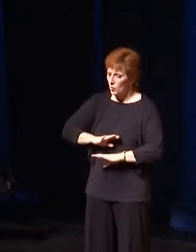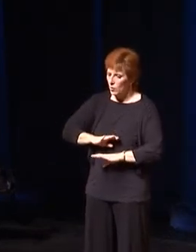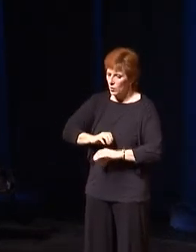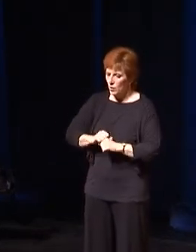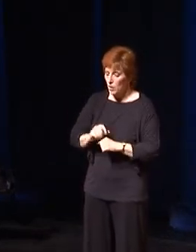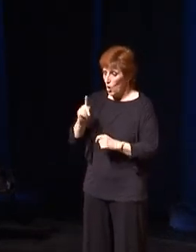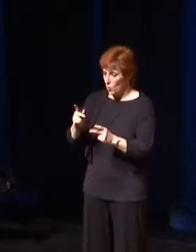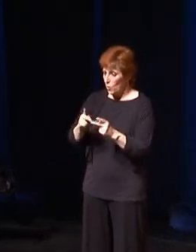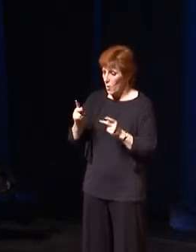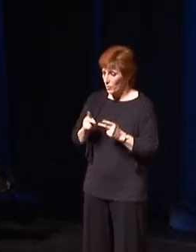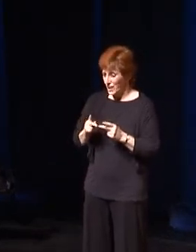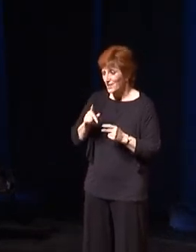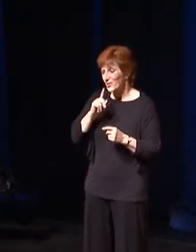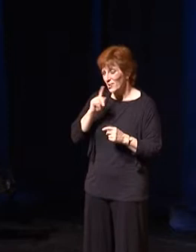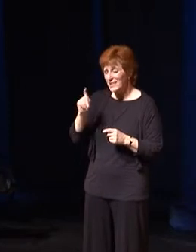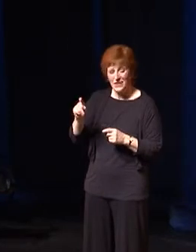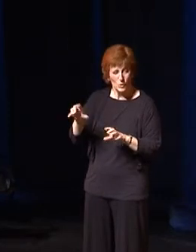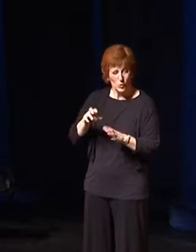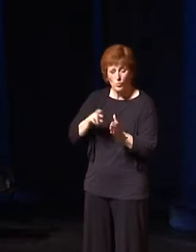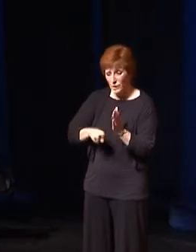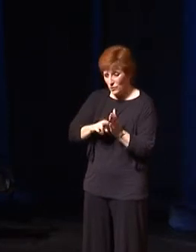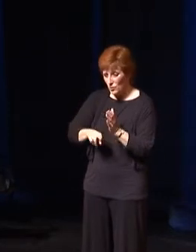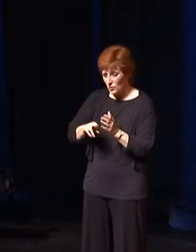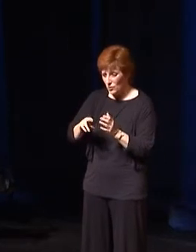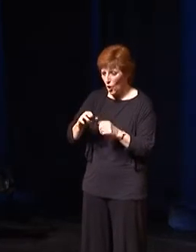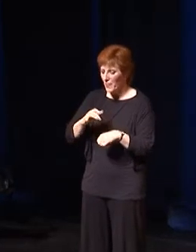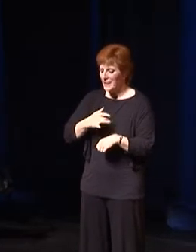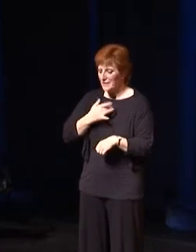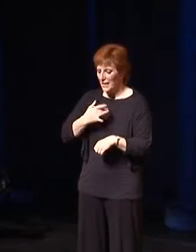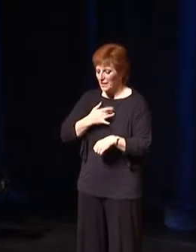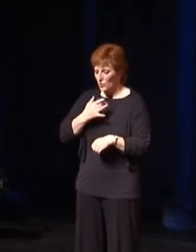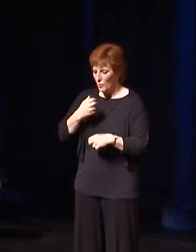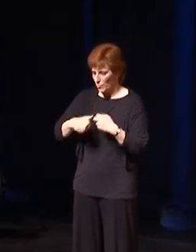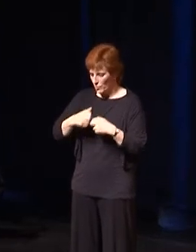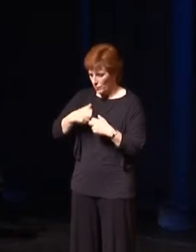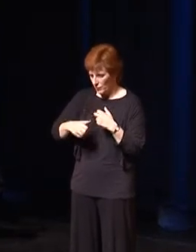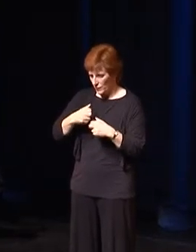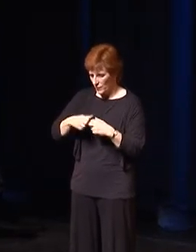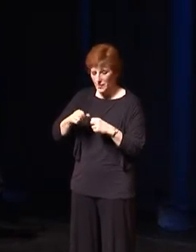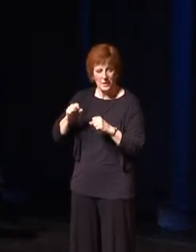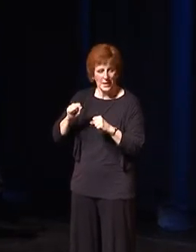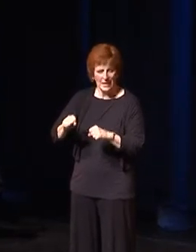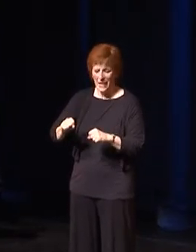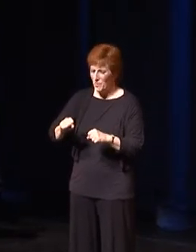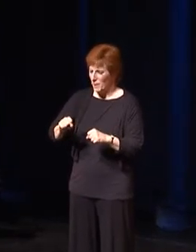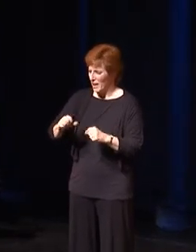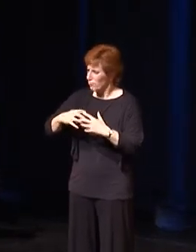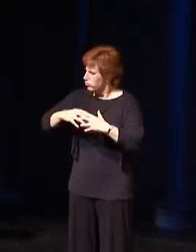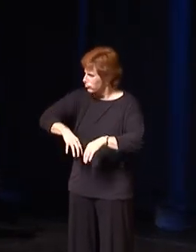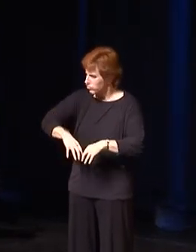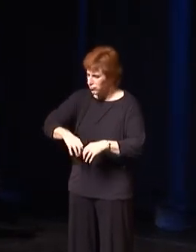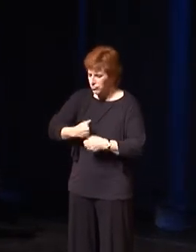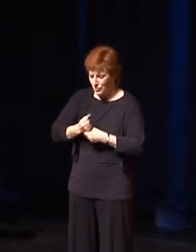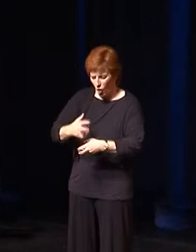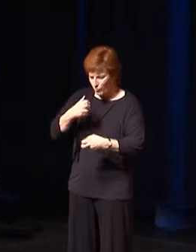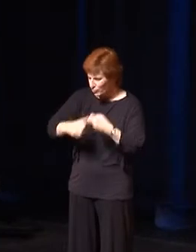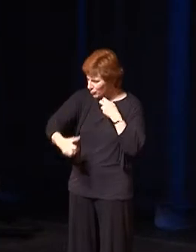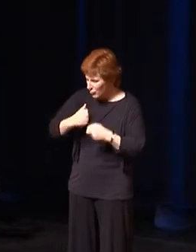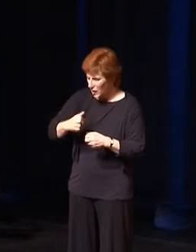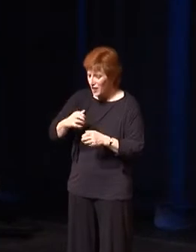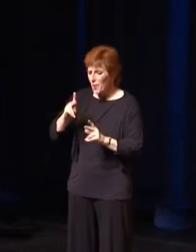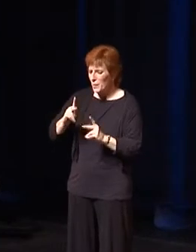one of the places where they really need to be doing research is on these sensory problems, because they can be very debilitating. I mean, I know people that live in a darkened